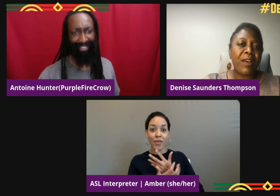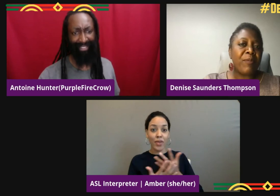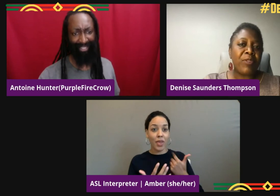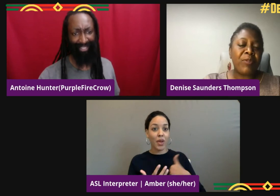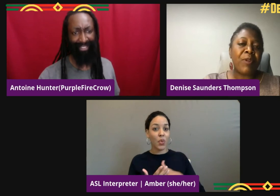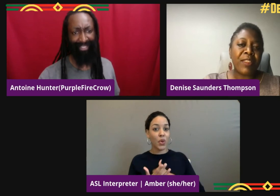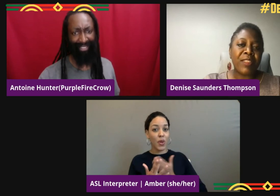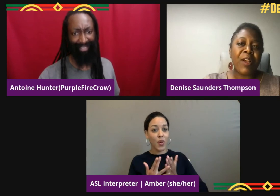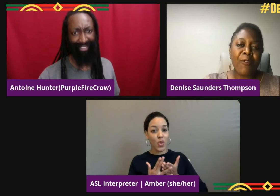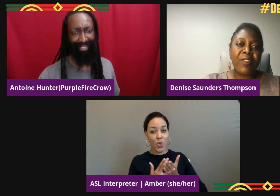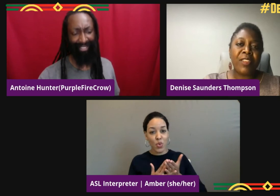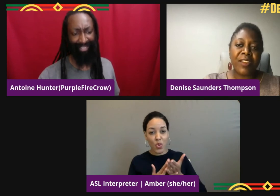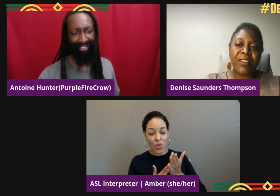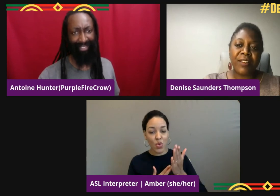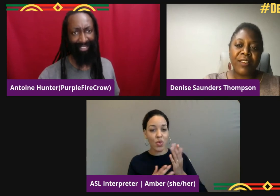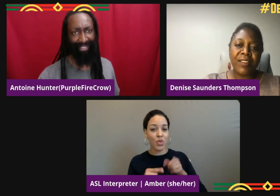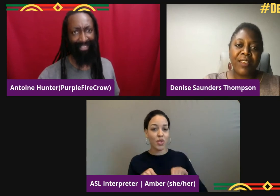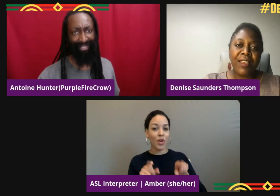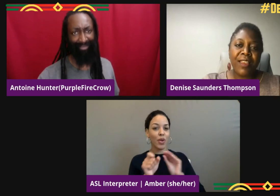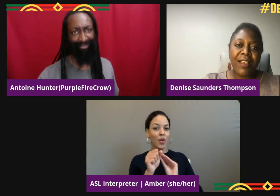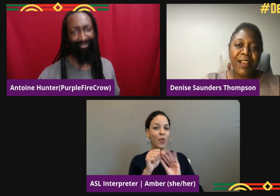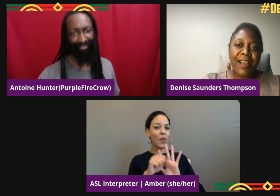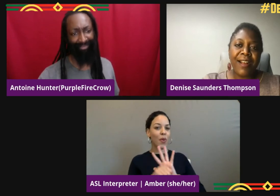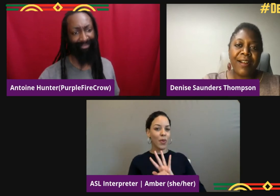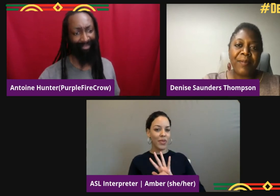through throughout the COVID year.